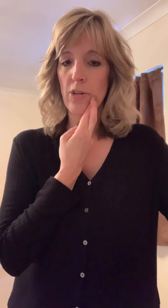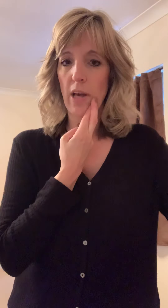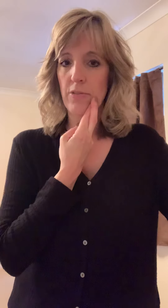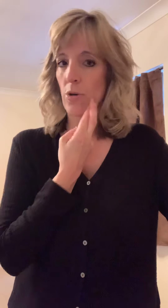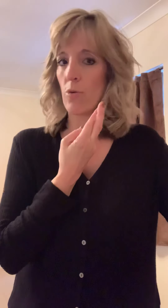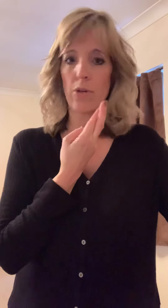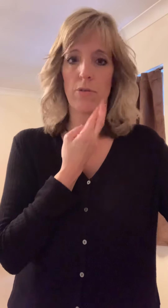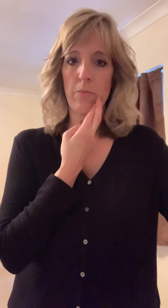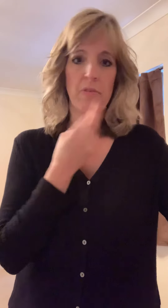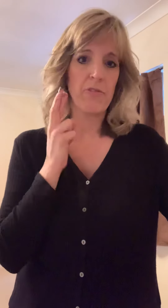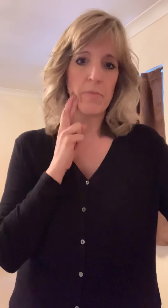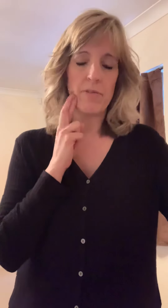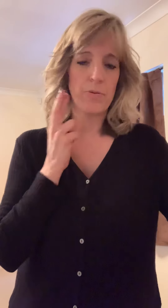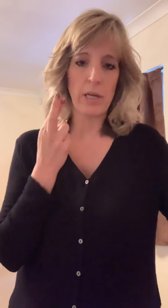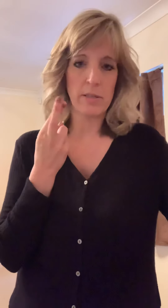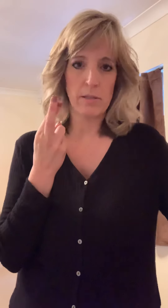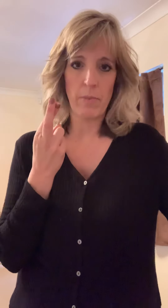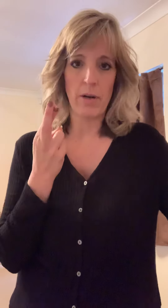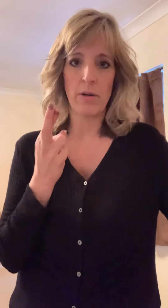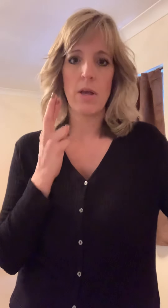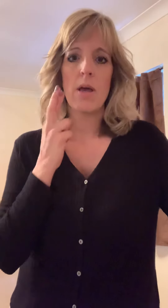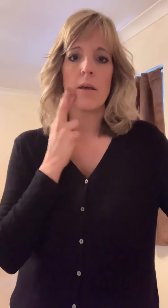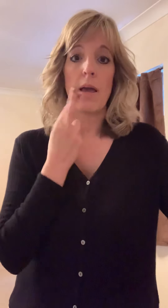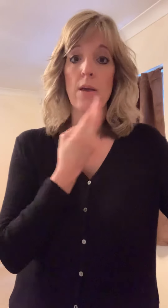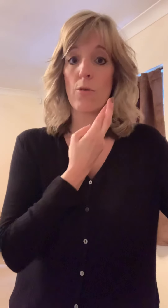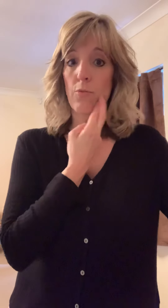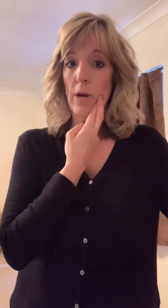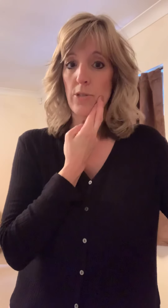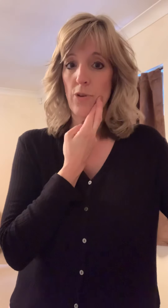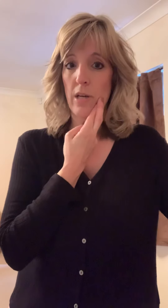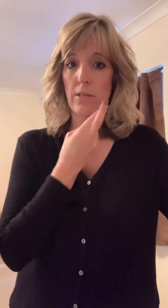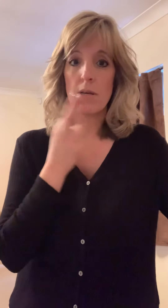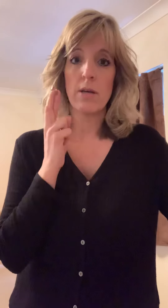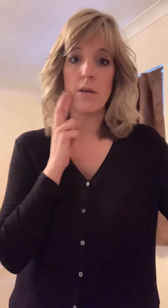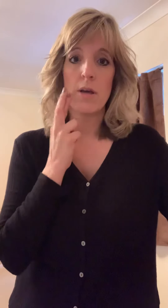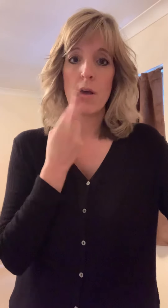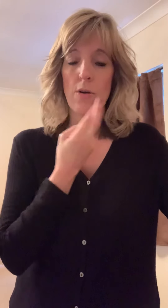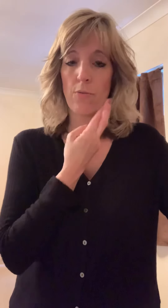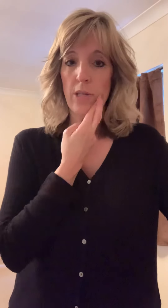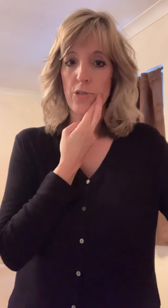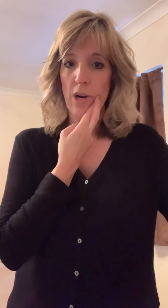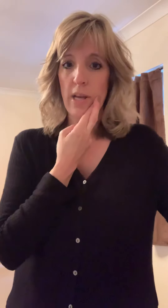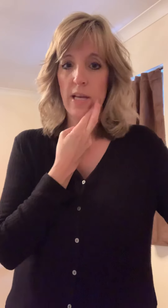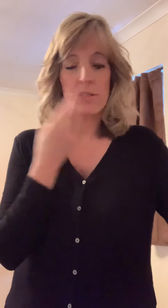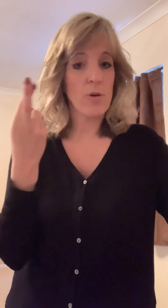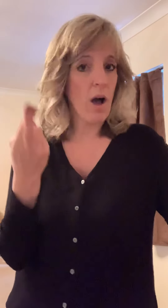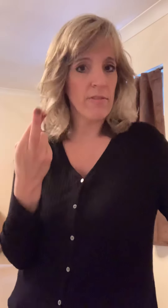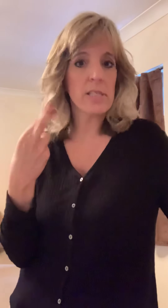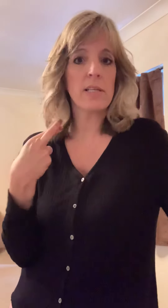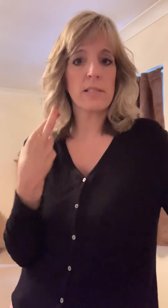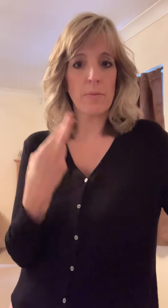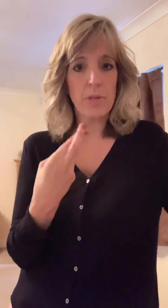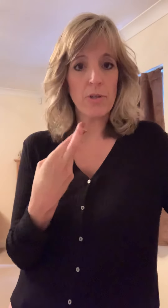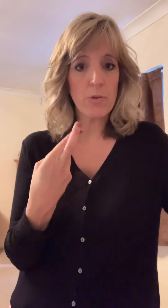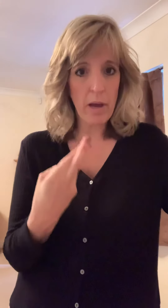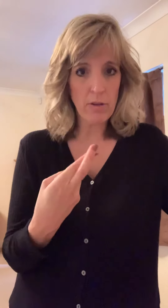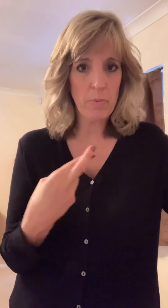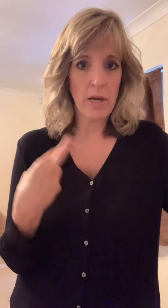left, or you can move it from left to right, it doesn't matter. Okay, restaurant. And so obviously it's up near your mouth because